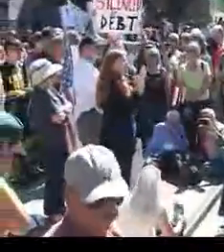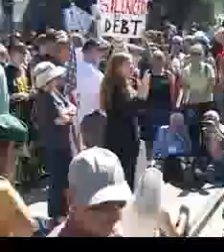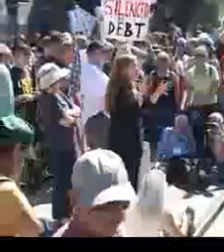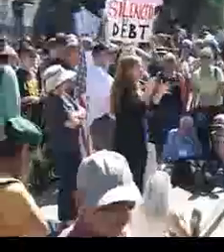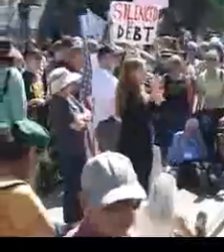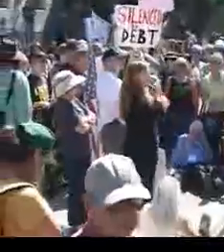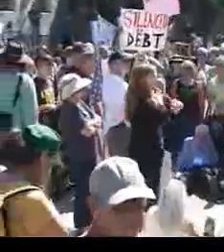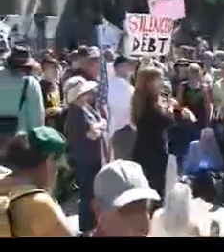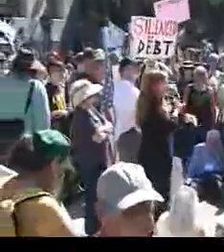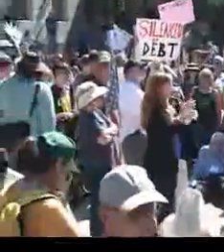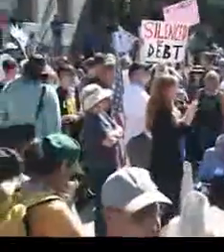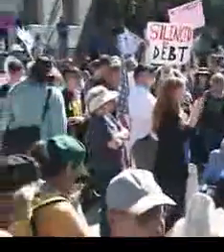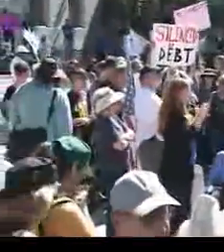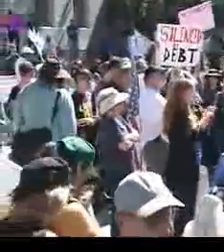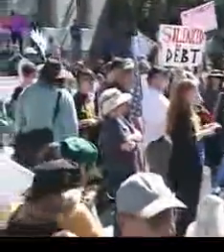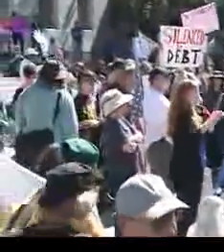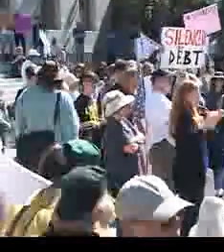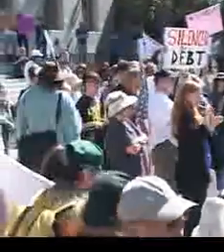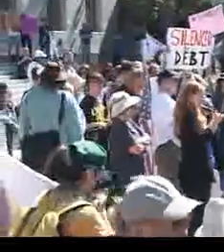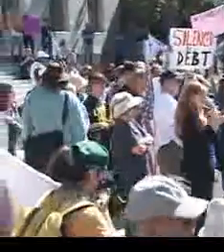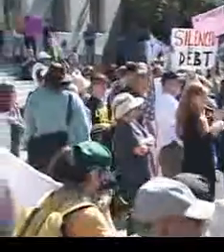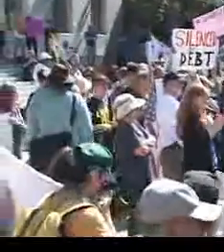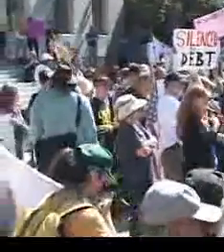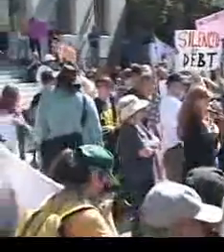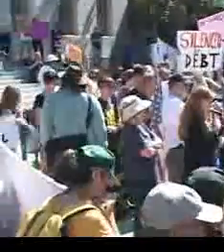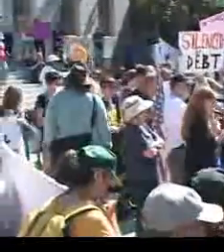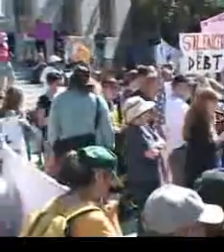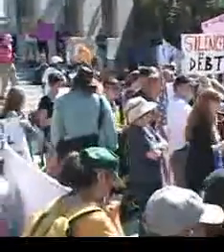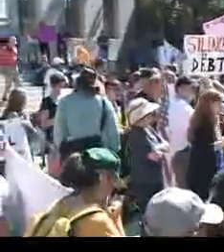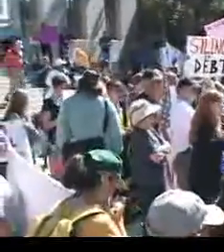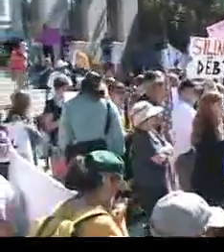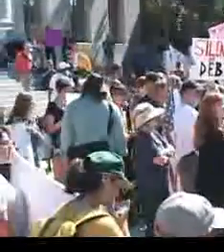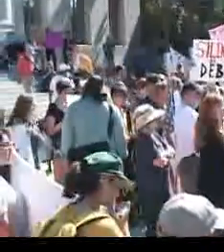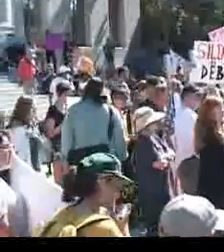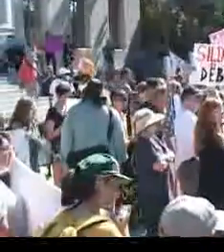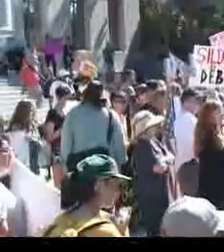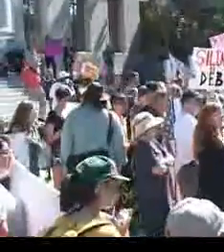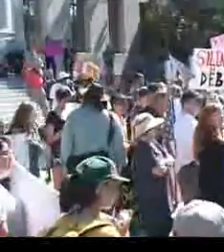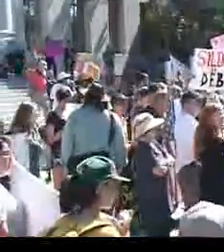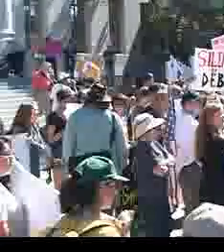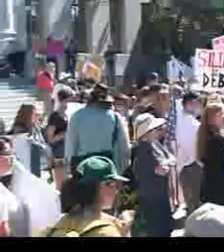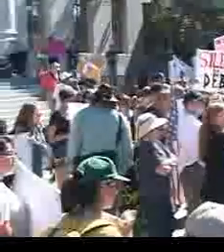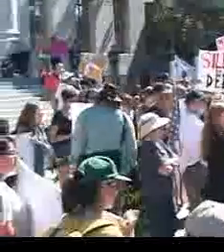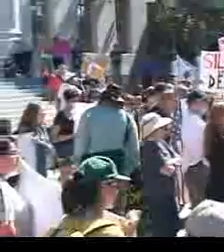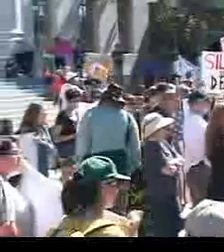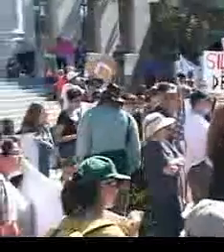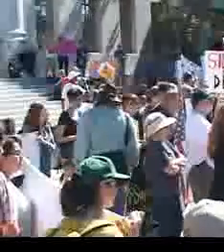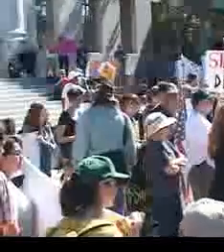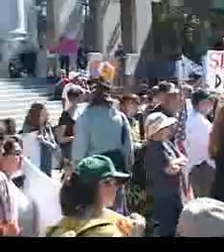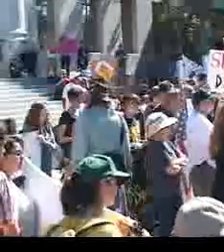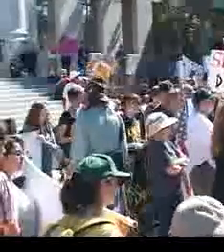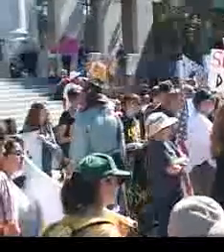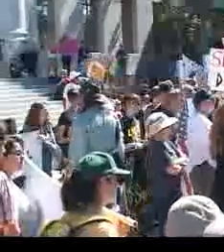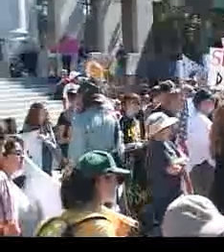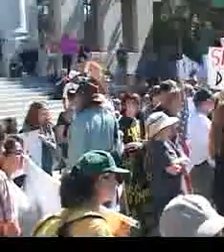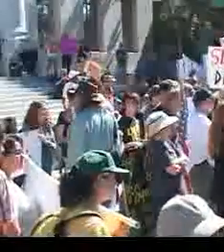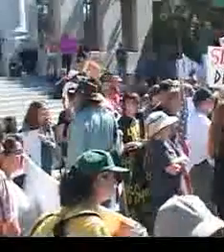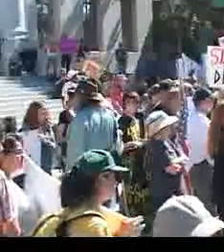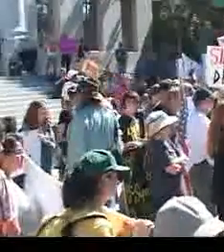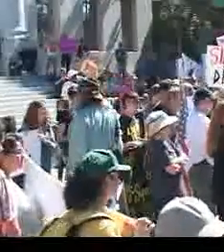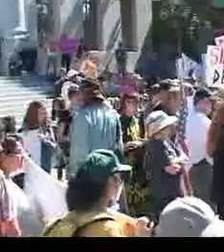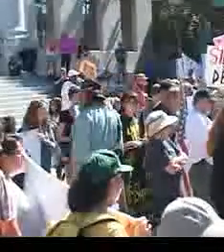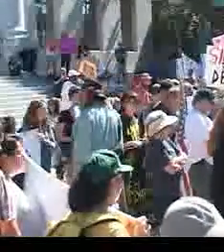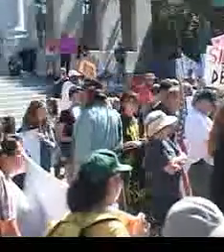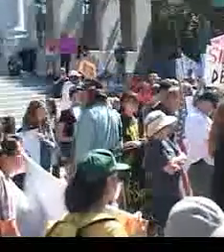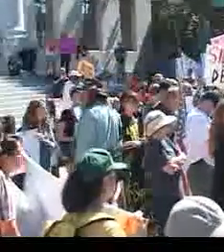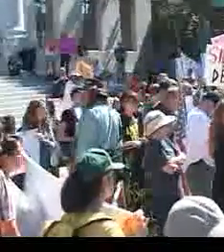of arbitrary power. And that's what we have here. We have an autocracy which runs this university. It's managed.